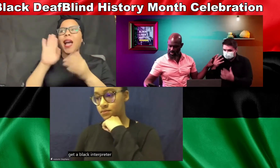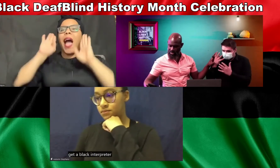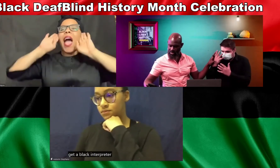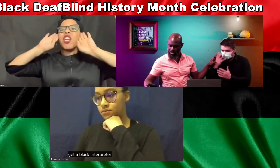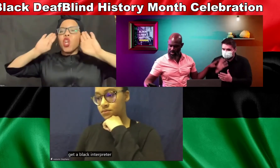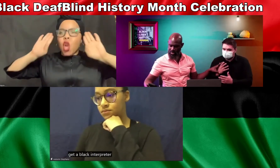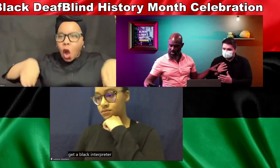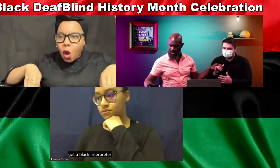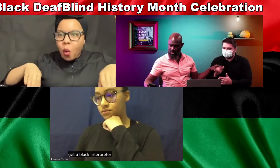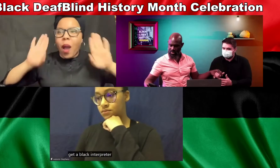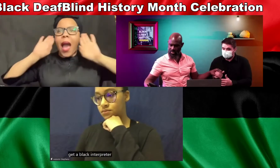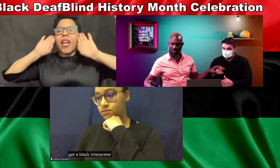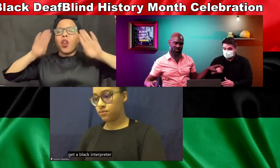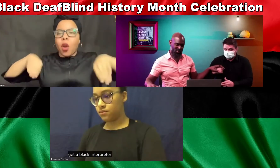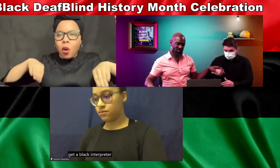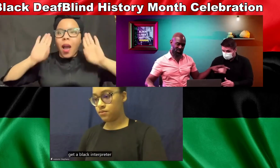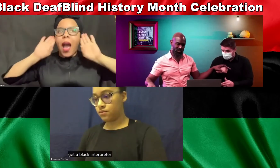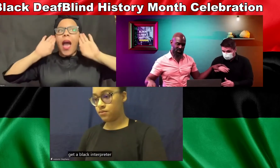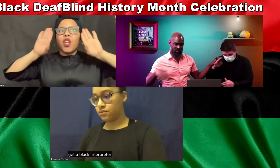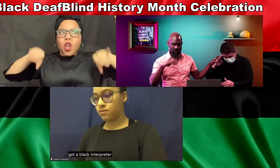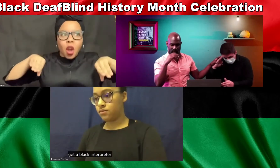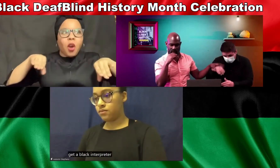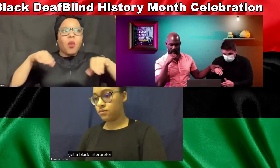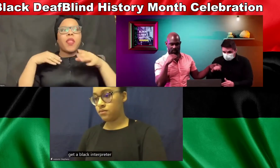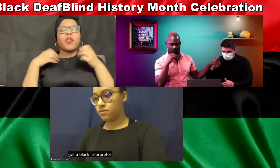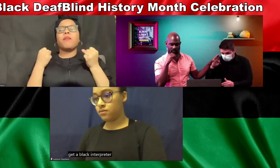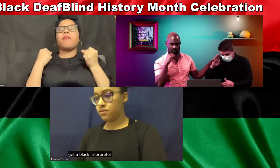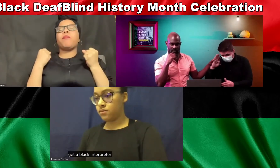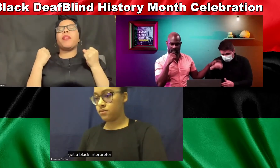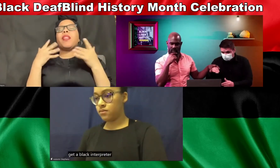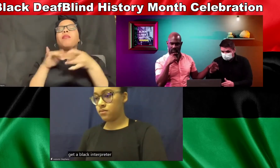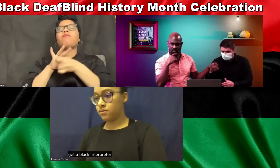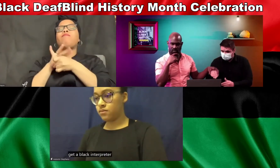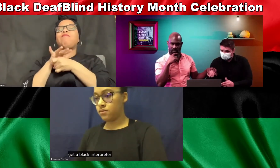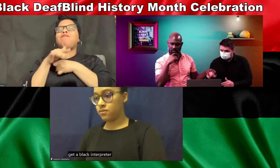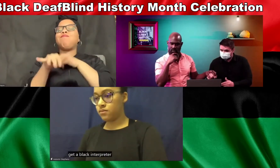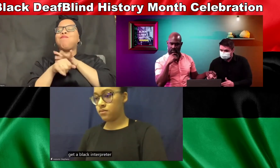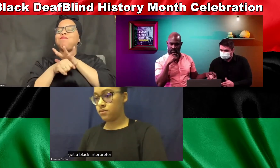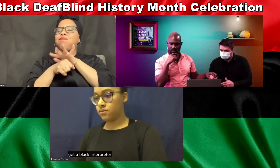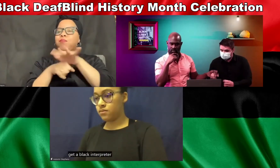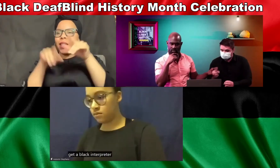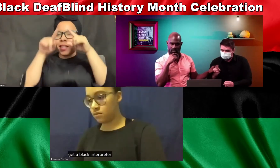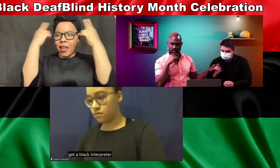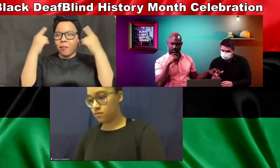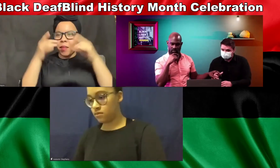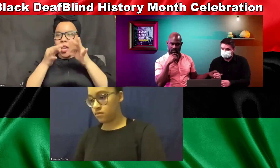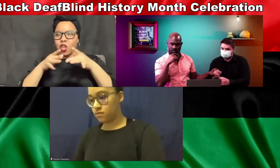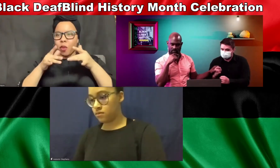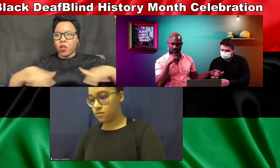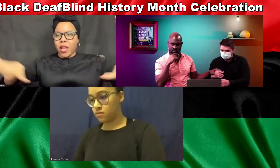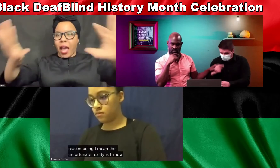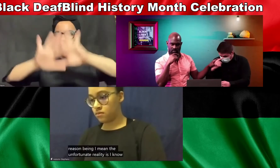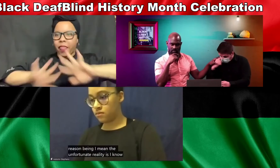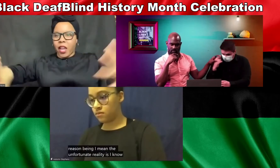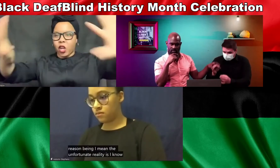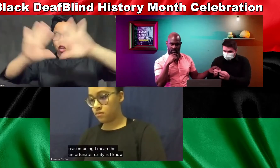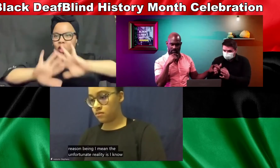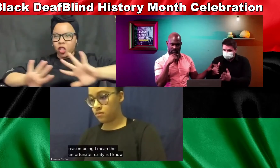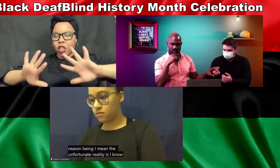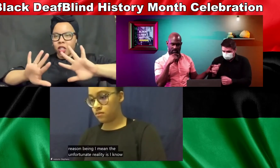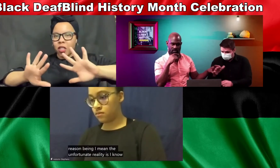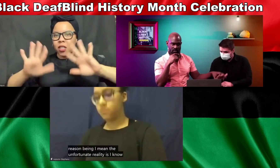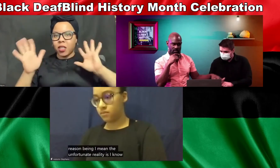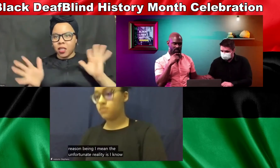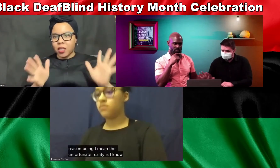Reason being, the unfortunate reality is I know that there are